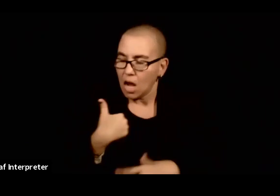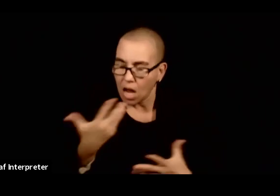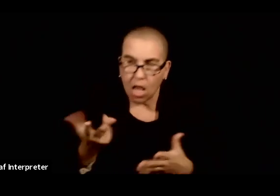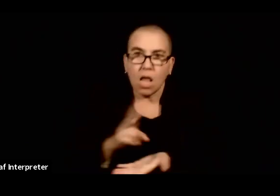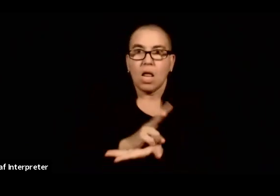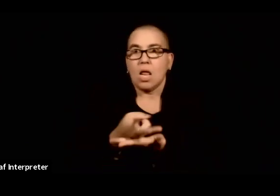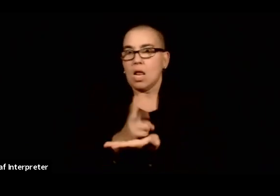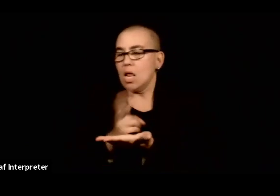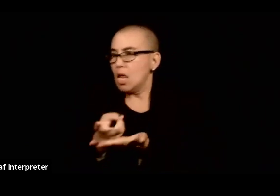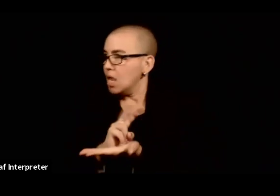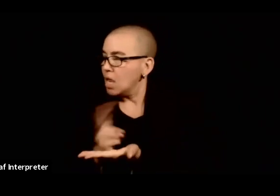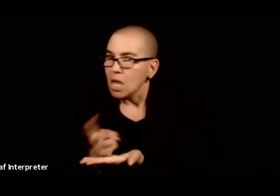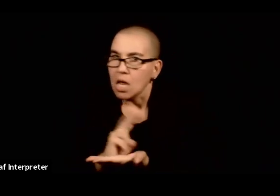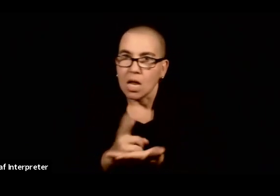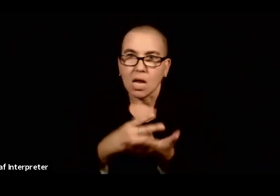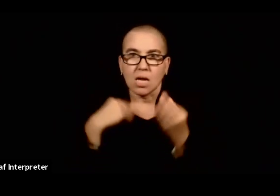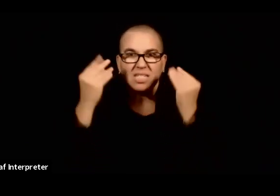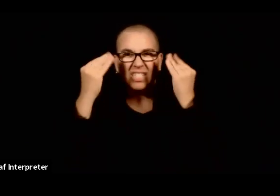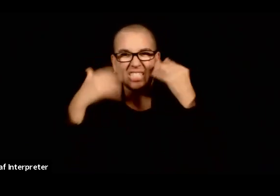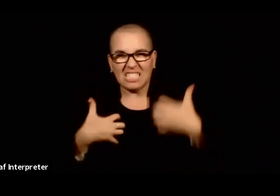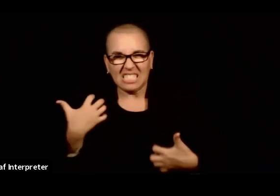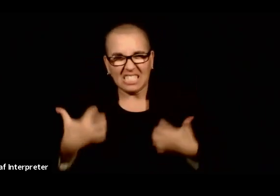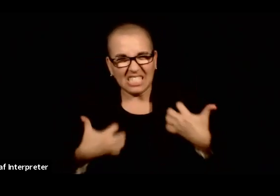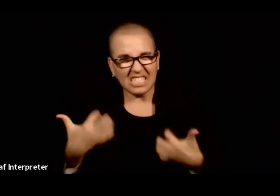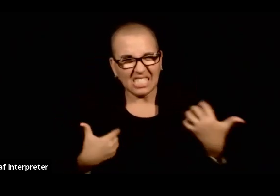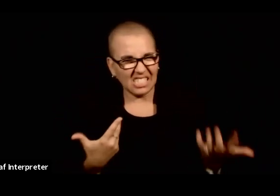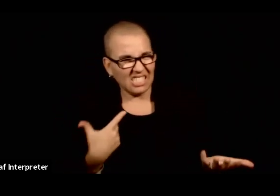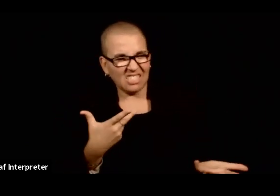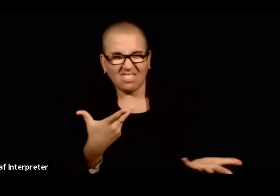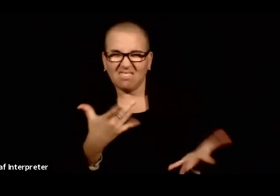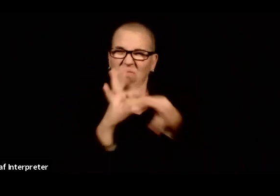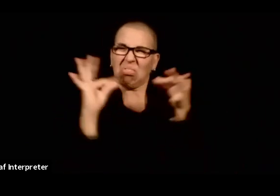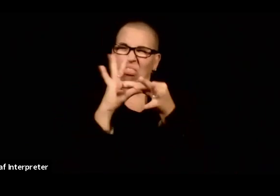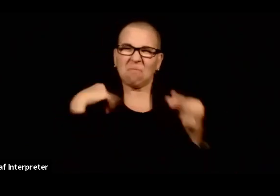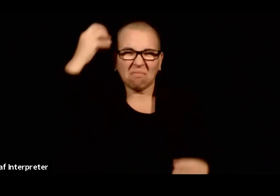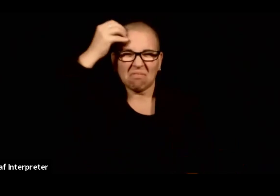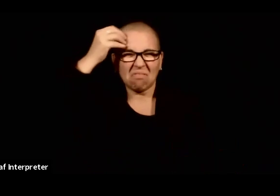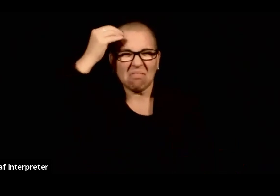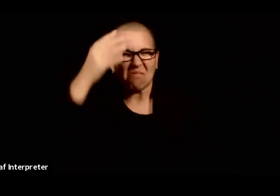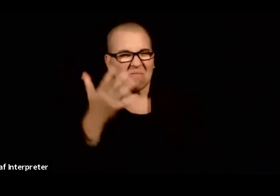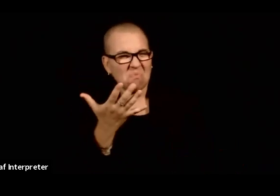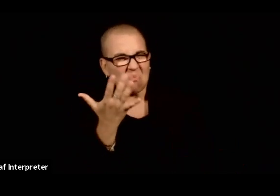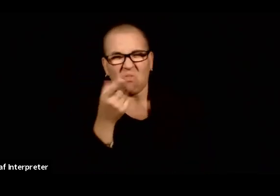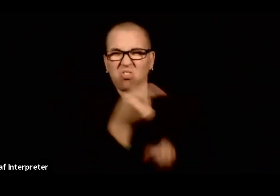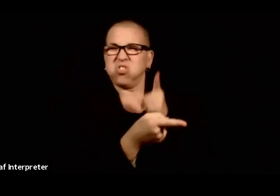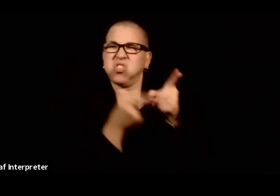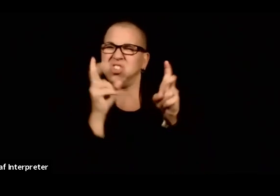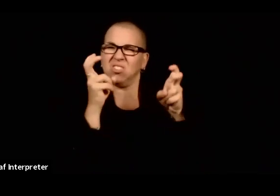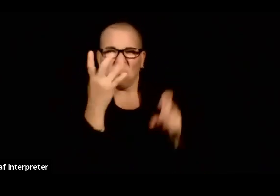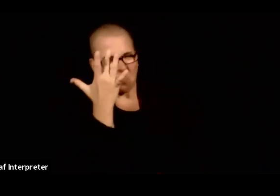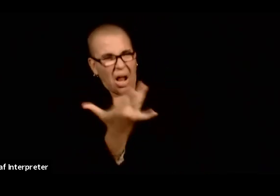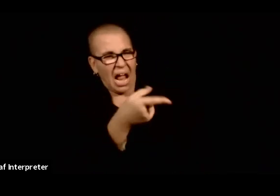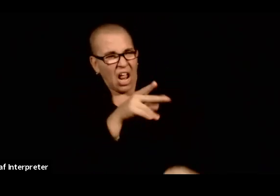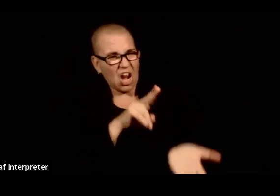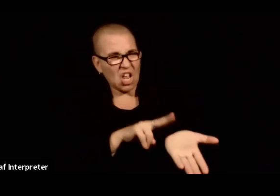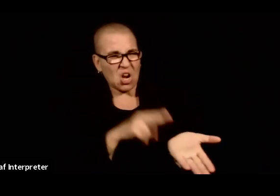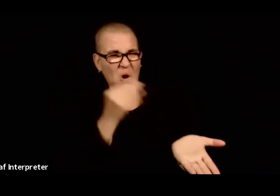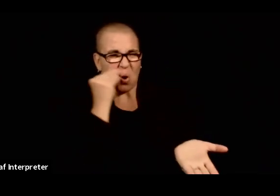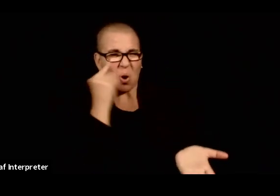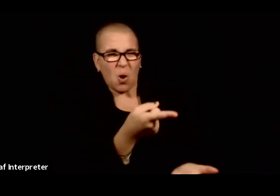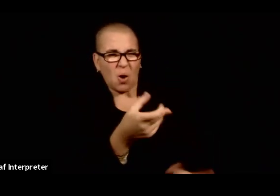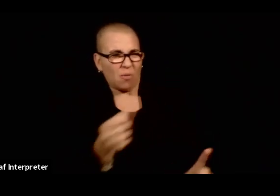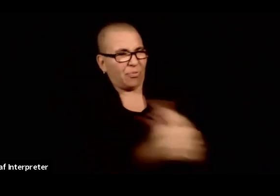facility, at COVID-19, for stealing my mom. I almost didn't write the email, but suddenly I heard my